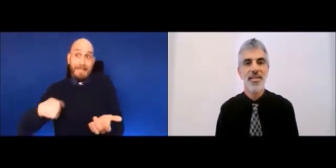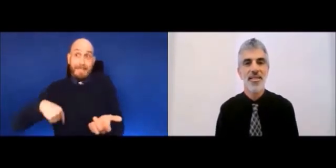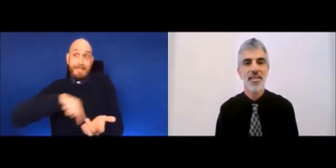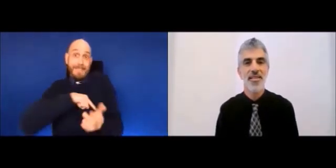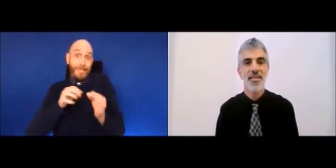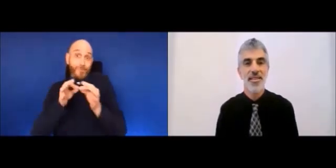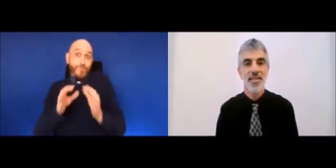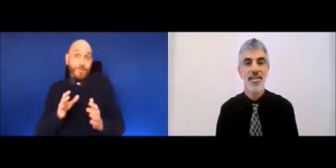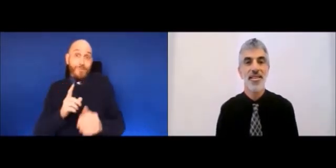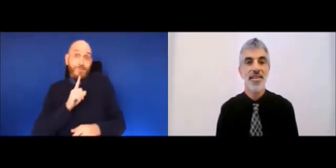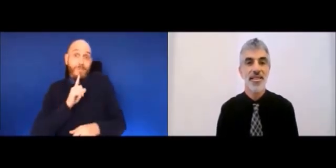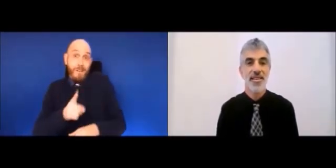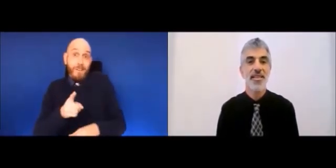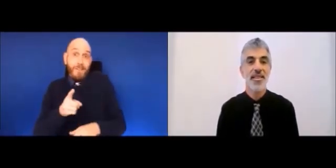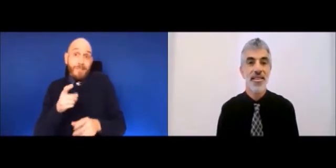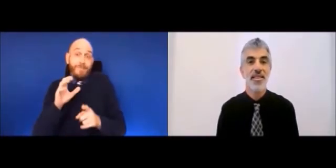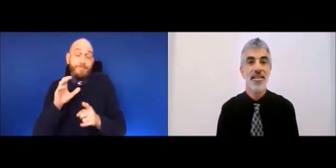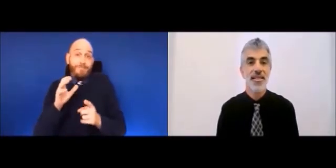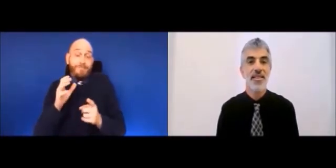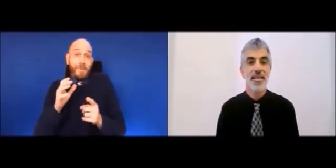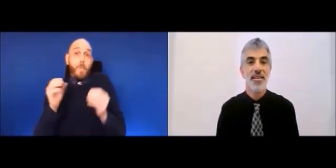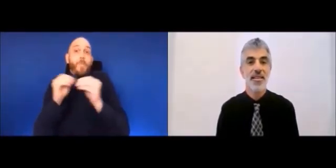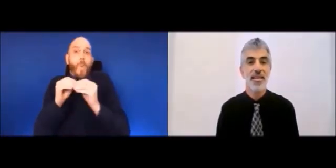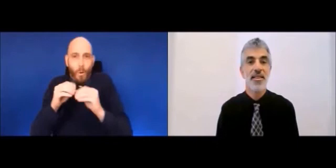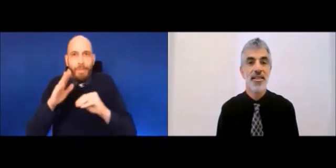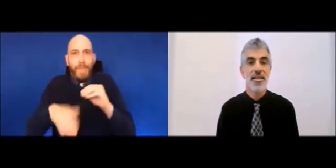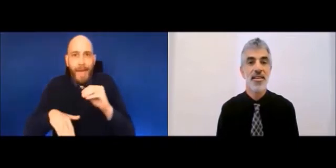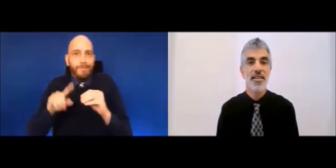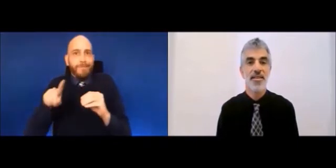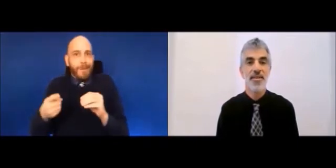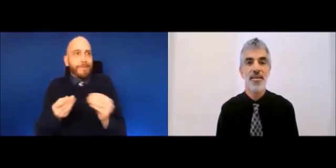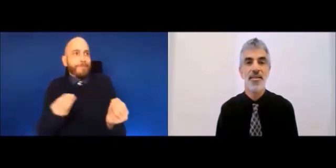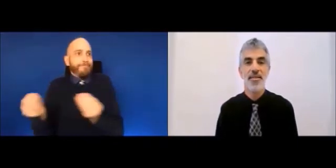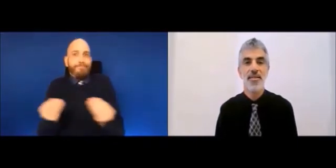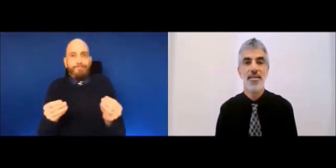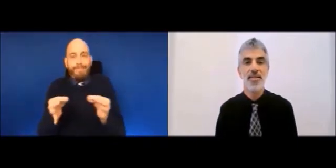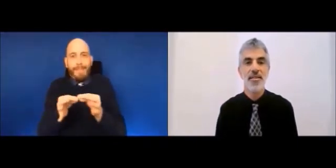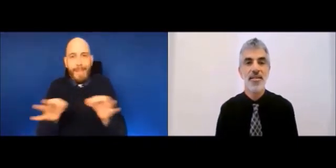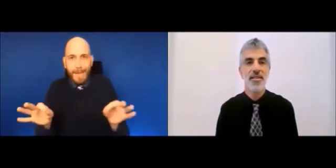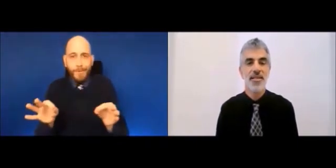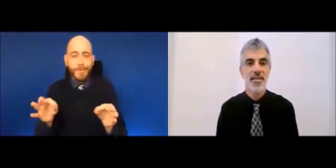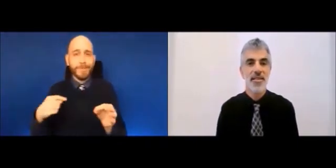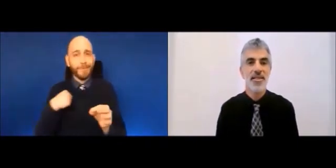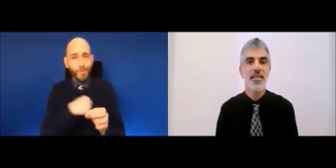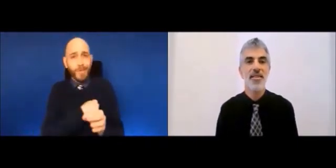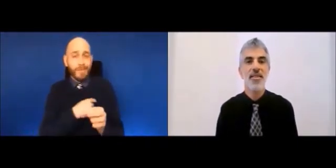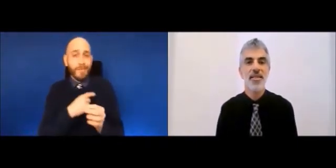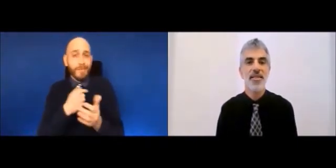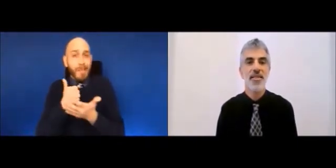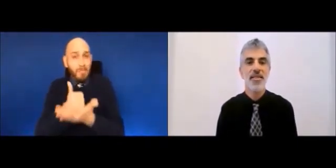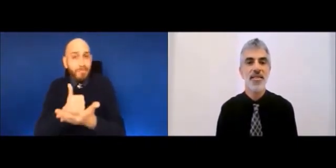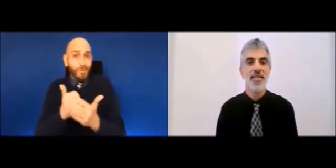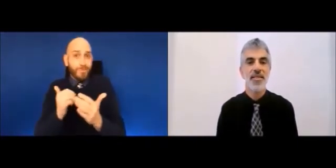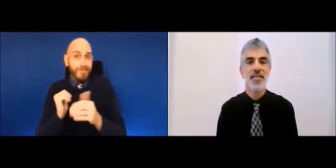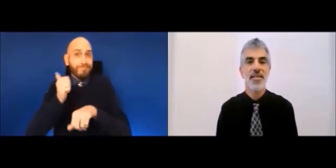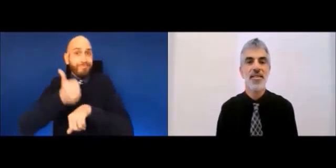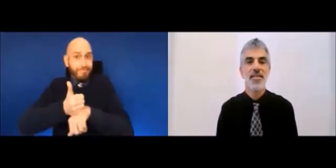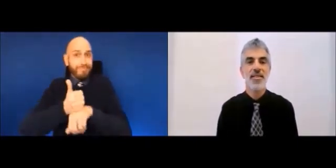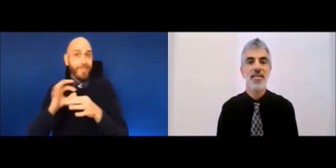relationships built. I think interpreters are more than just communication facilitators. I think that we